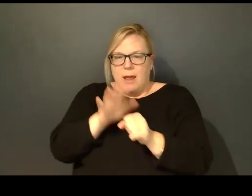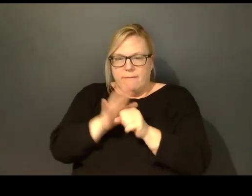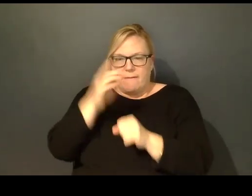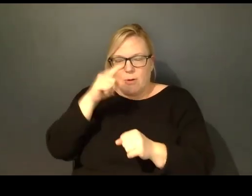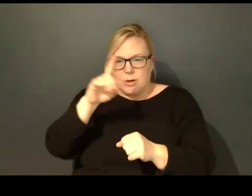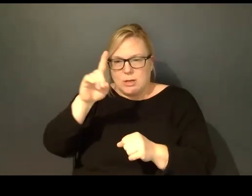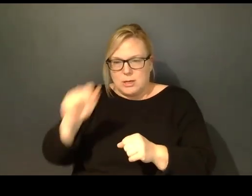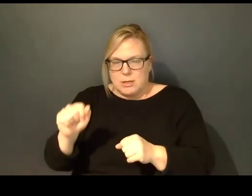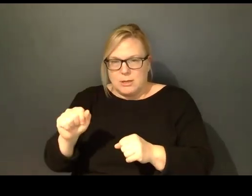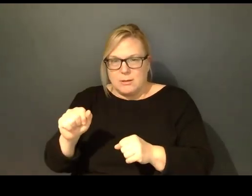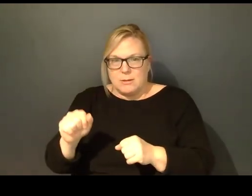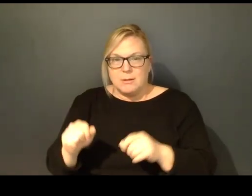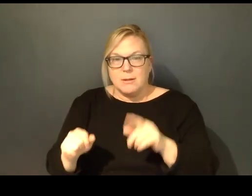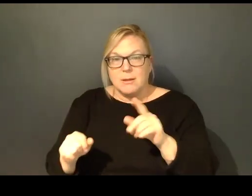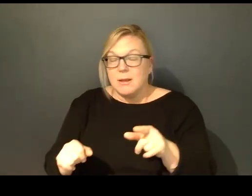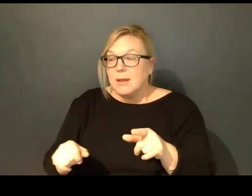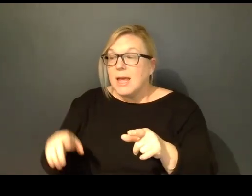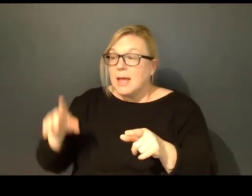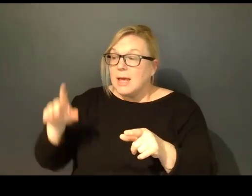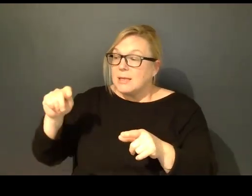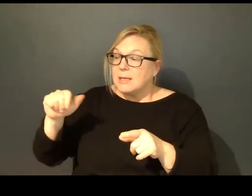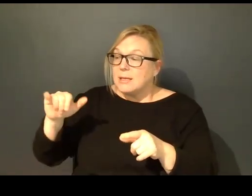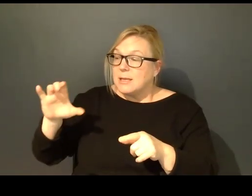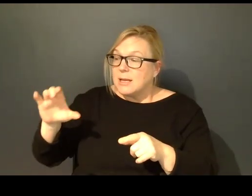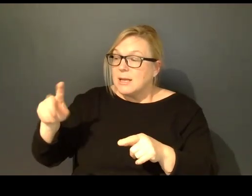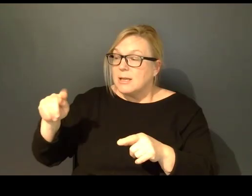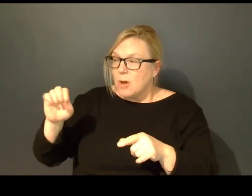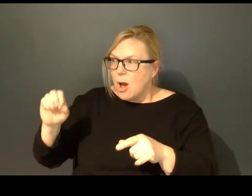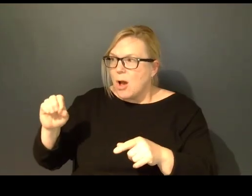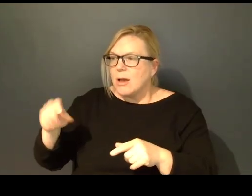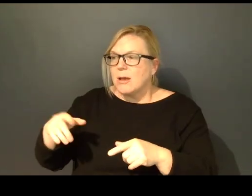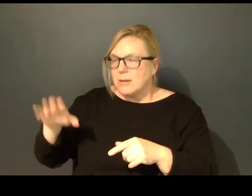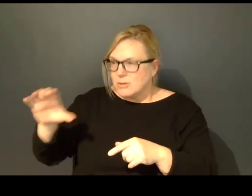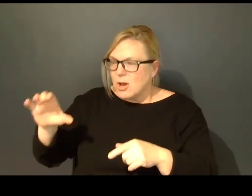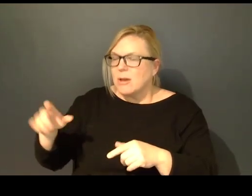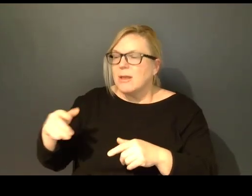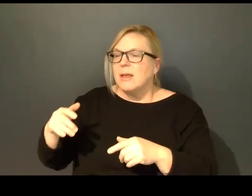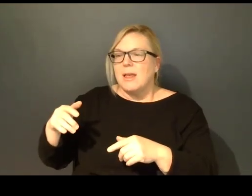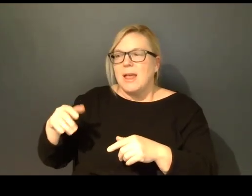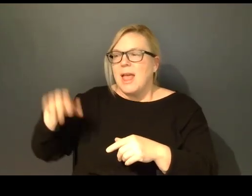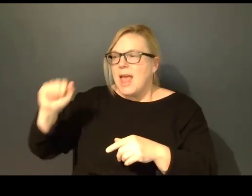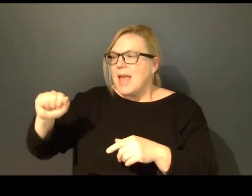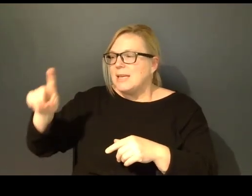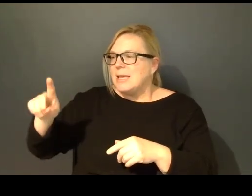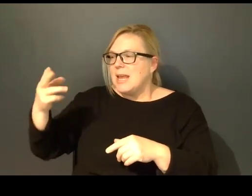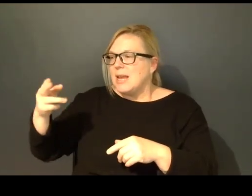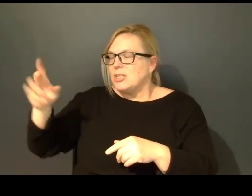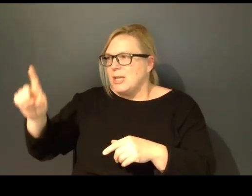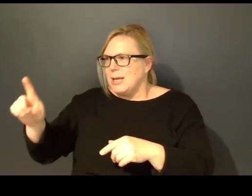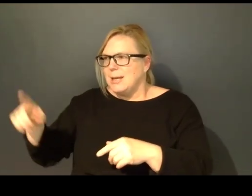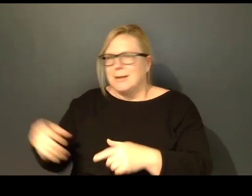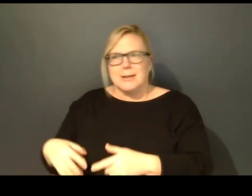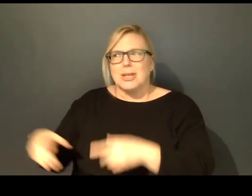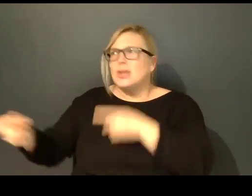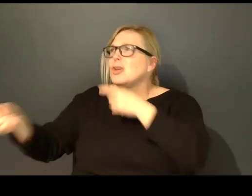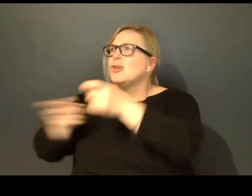TikTok. Like, my one issue with TikTok, and full disclosure, I'm a person with ADHD as well. It's an almost overwhelming amount